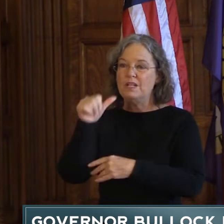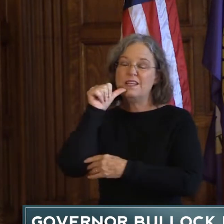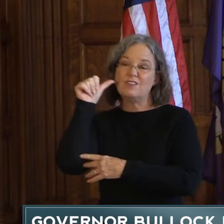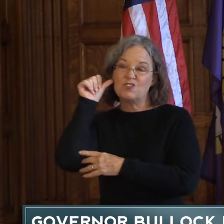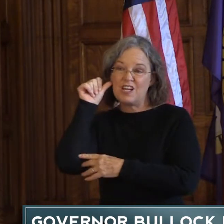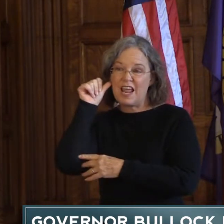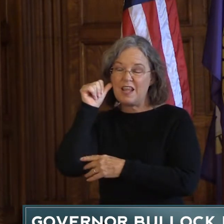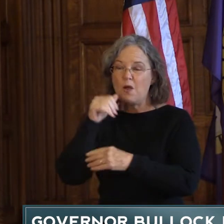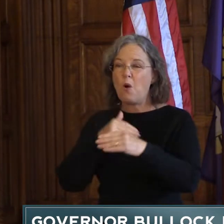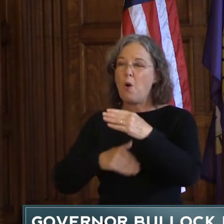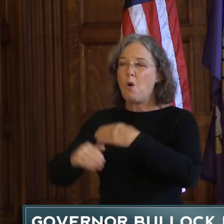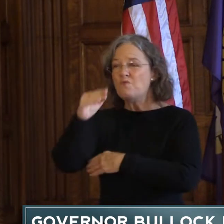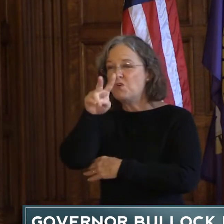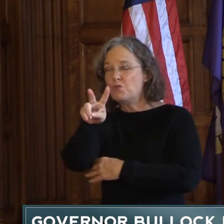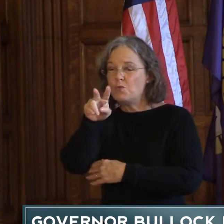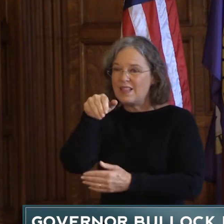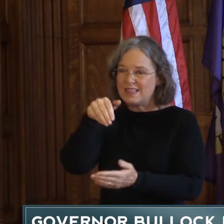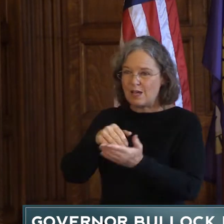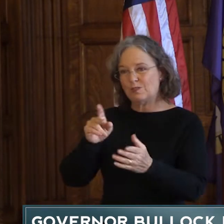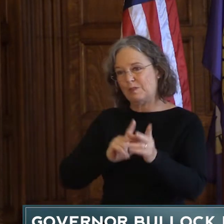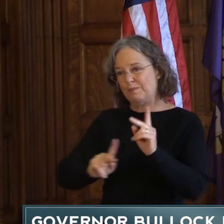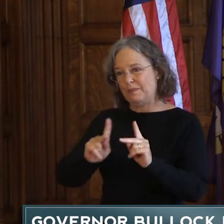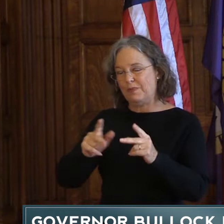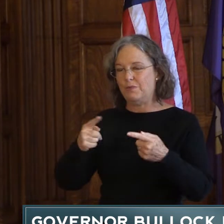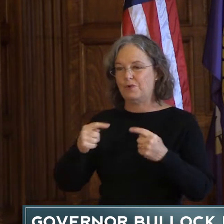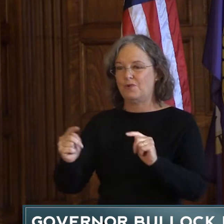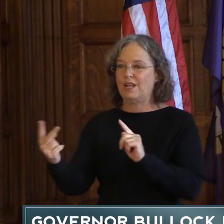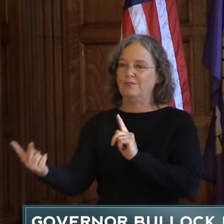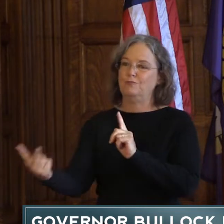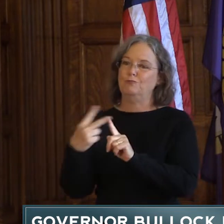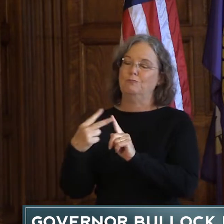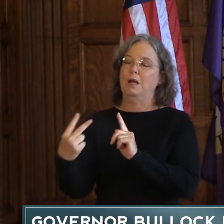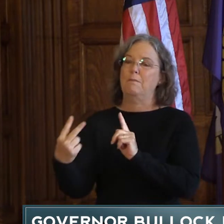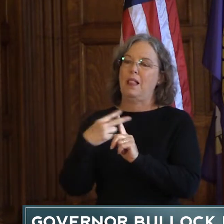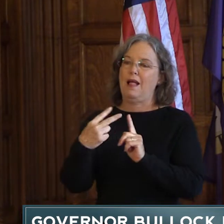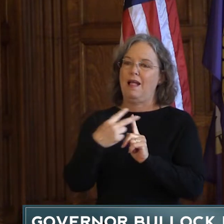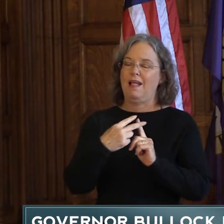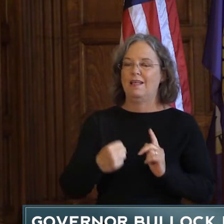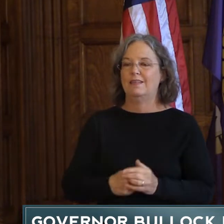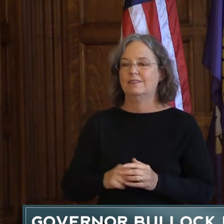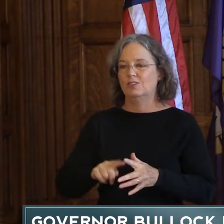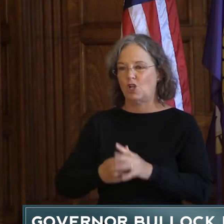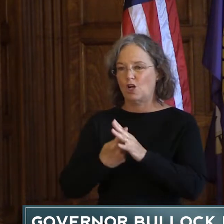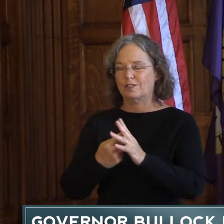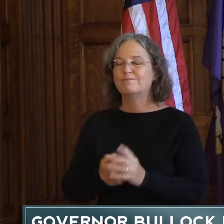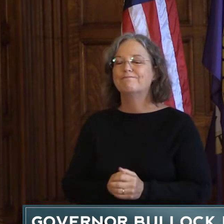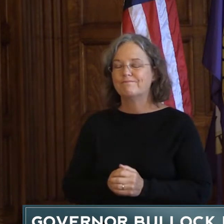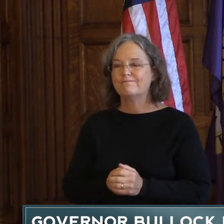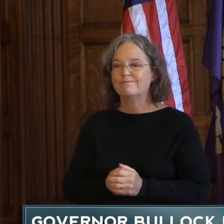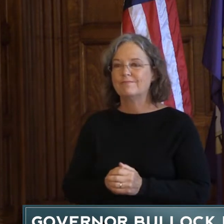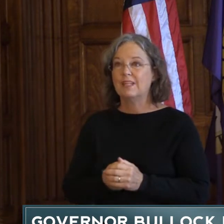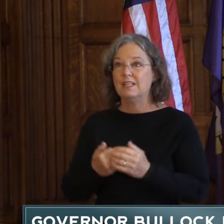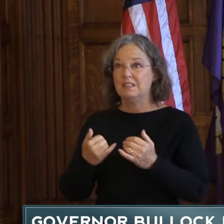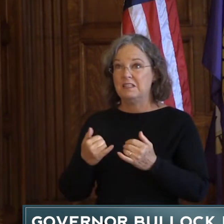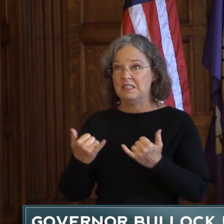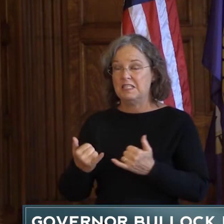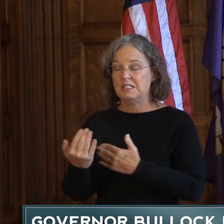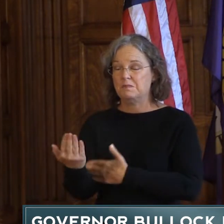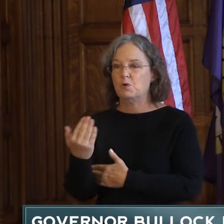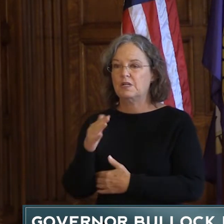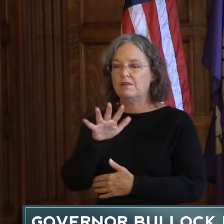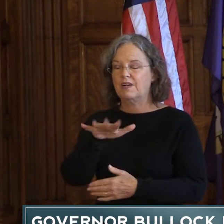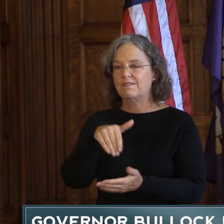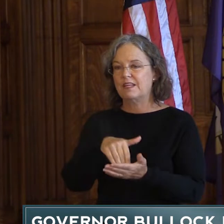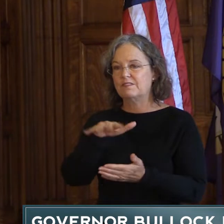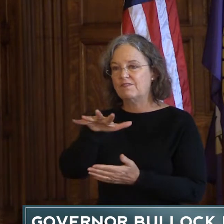there were more than 2,000 people trying to start applications. As of this morning,